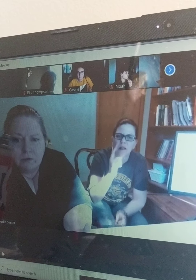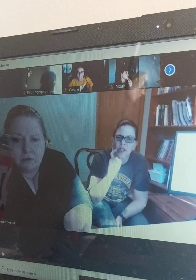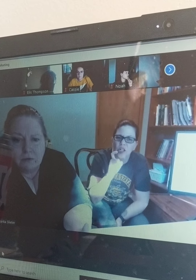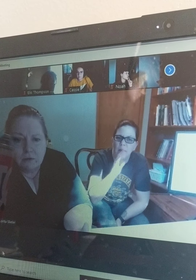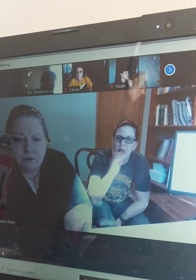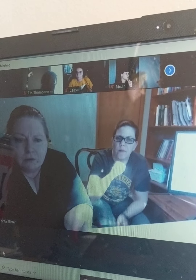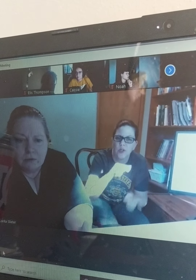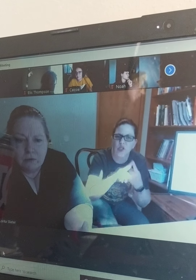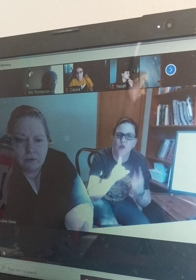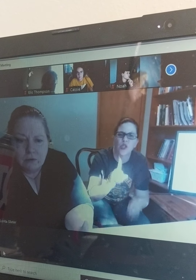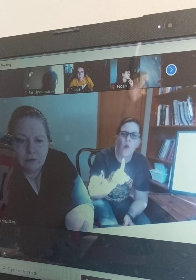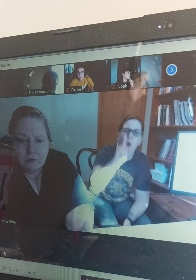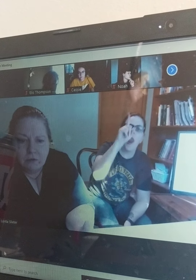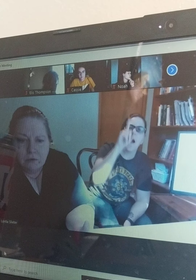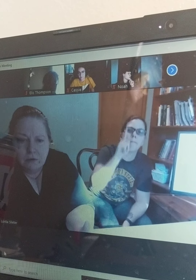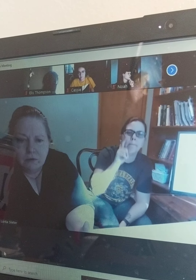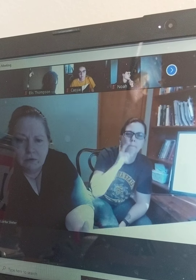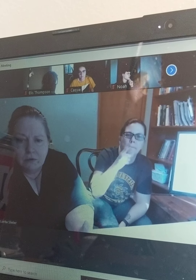It should be in the chat.